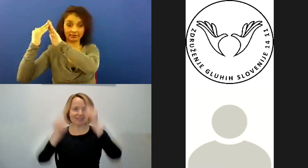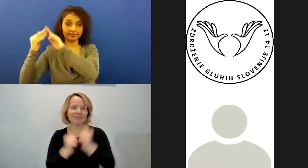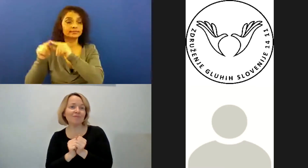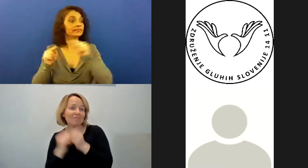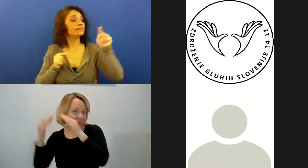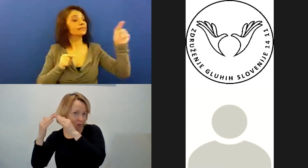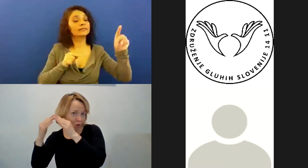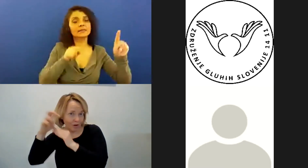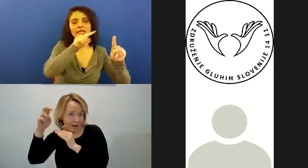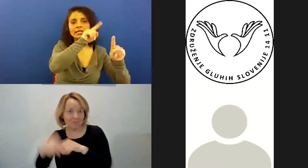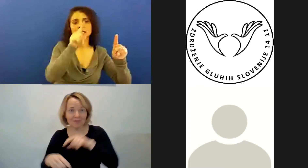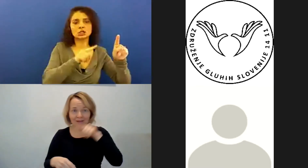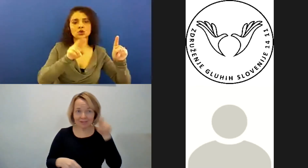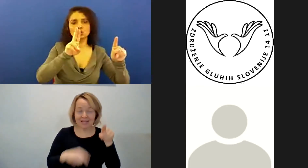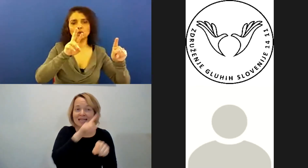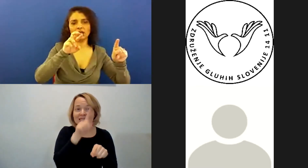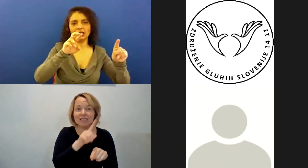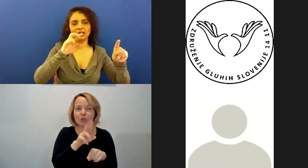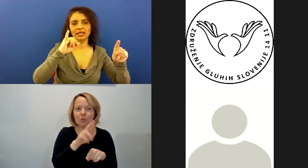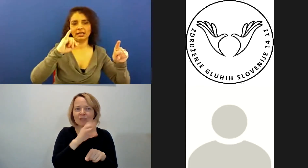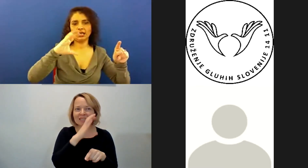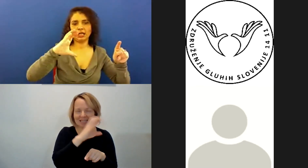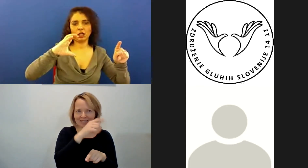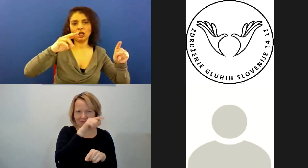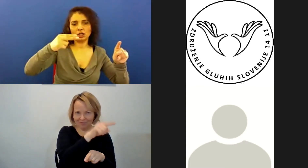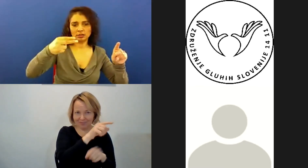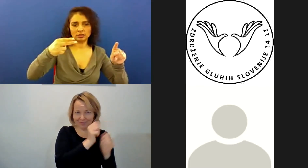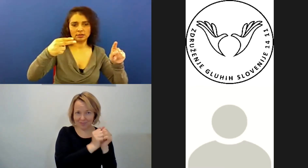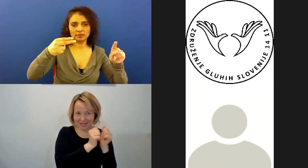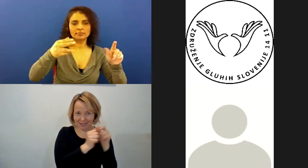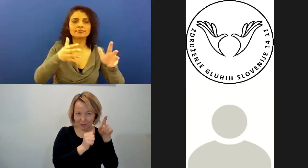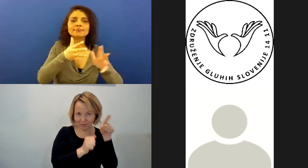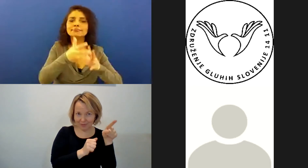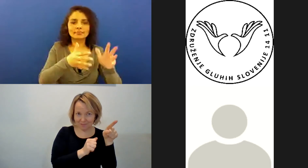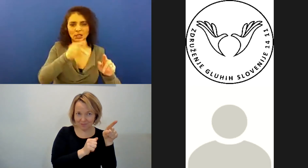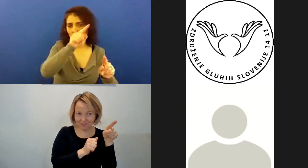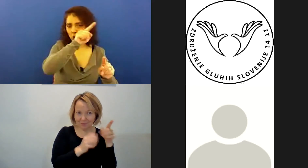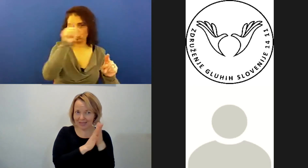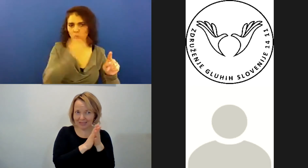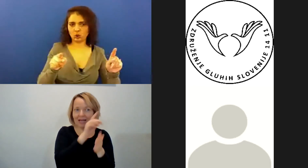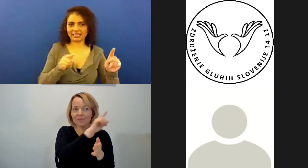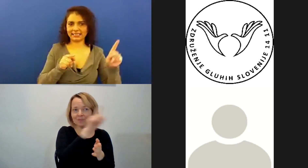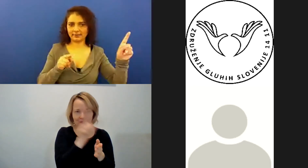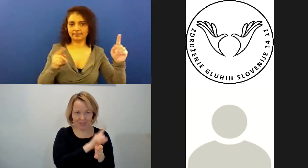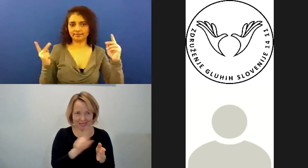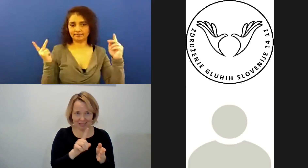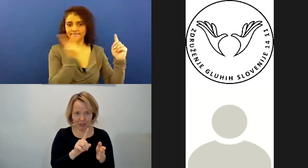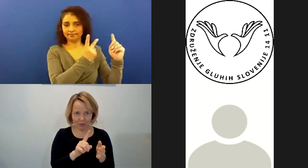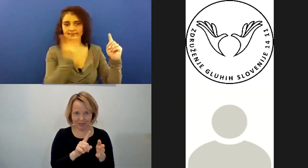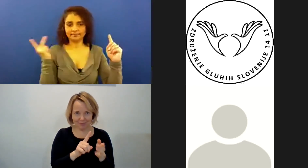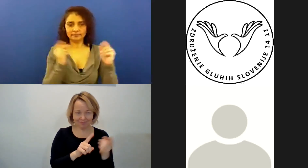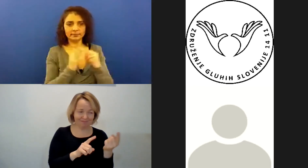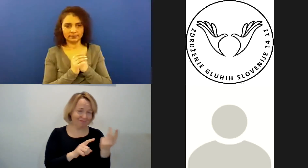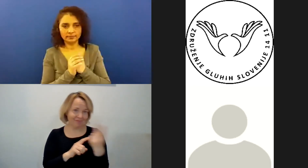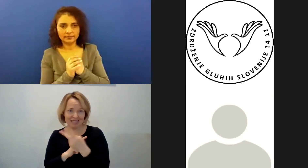So it's very high up in the mountains. So it's called Zermatt. And Zurich, again, here's